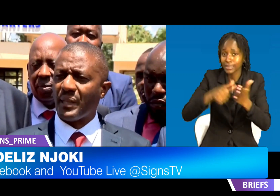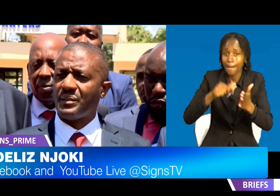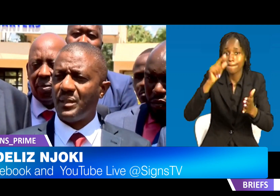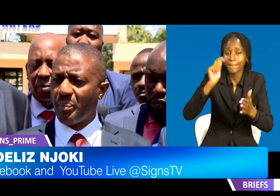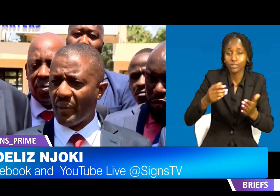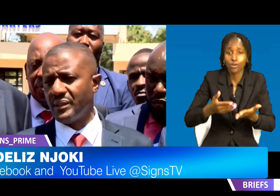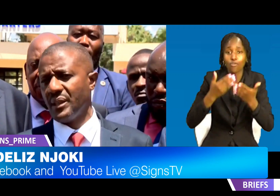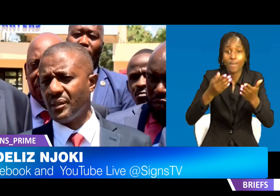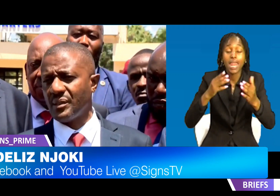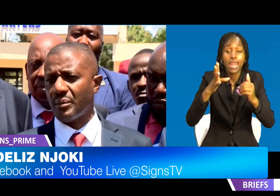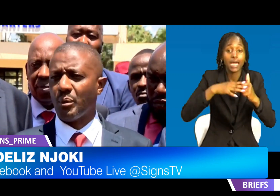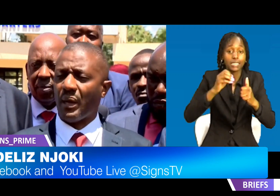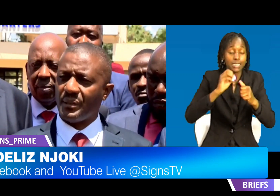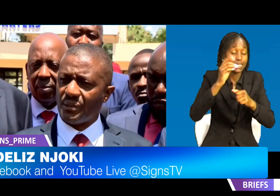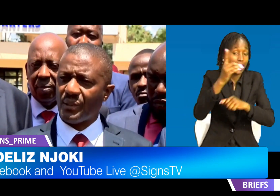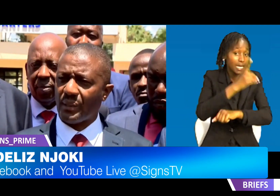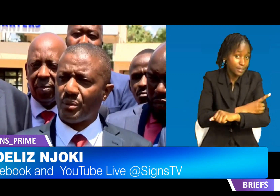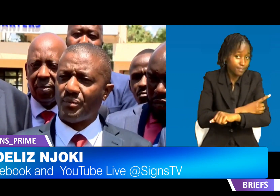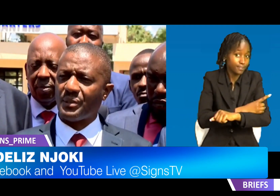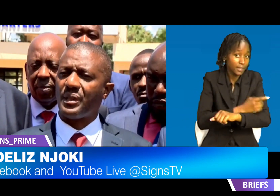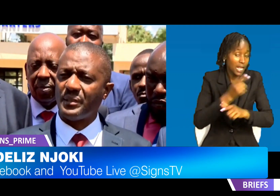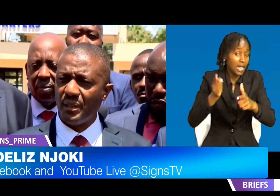is deeper than it is, and we want DCI to investigate.